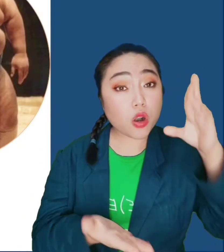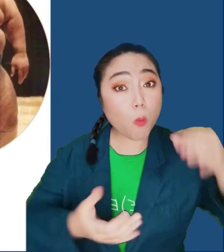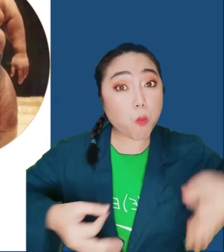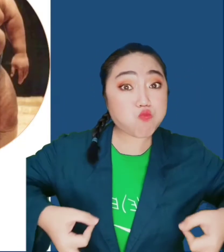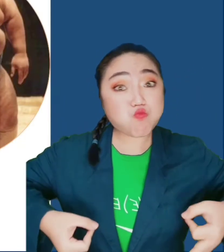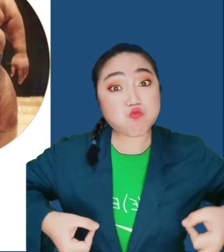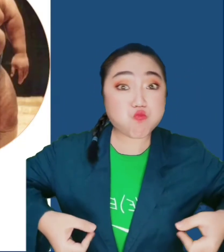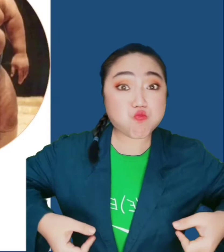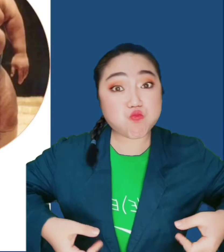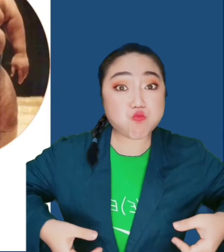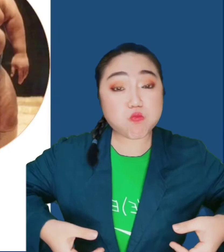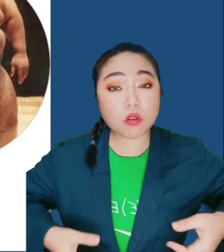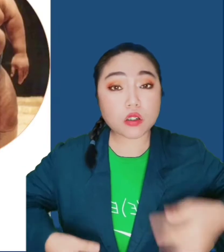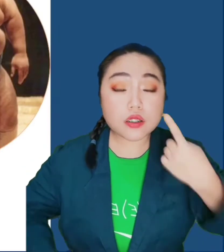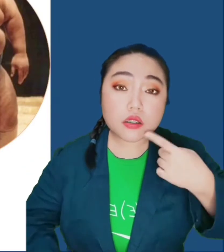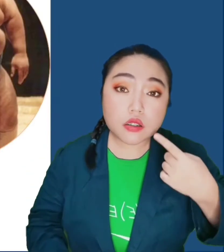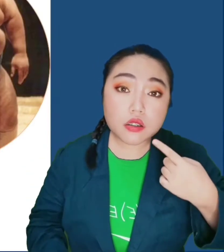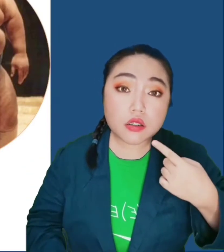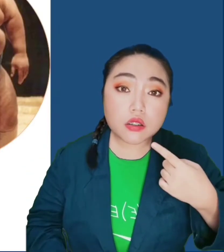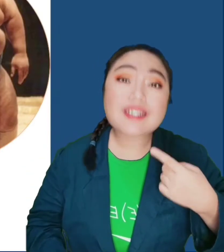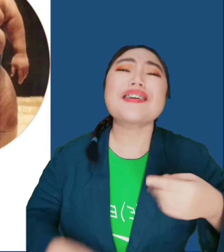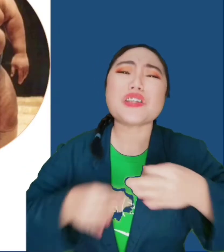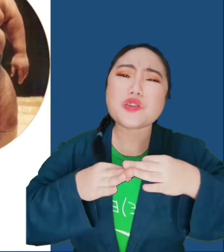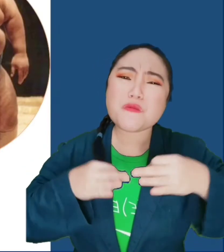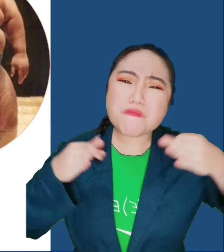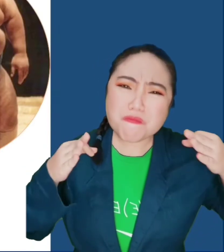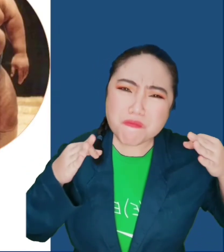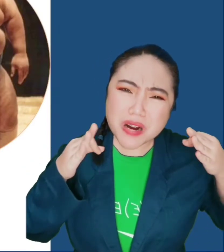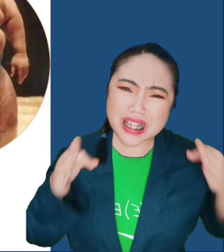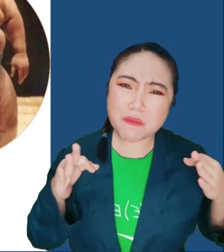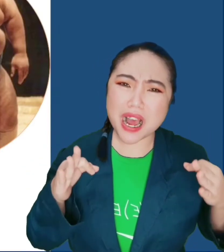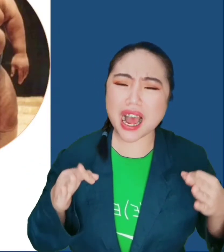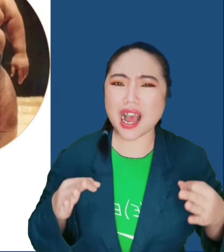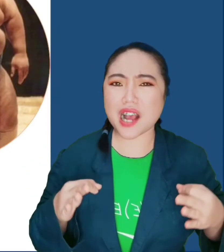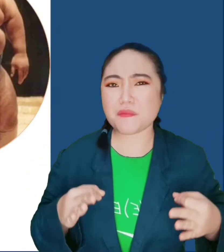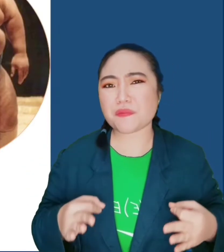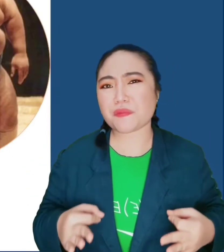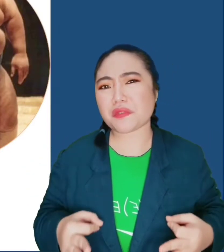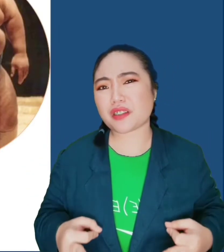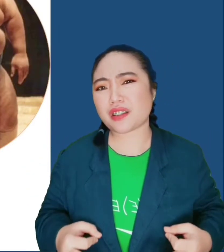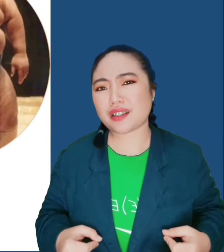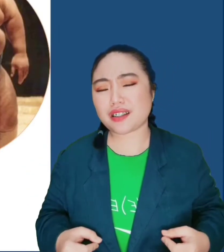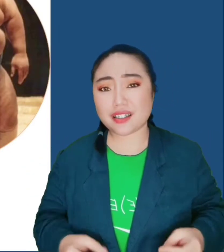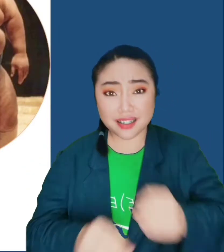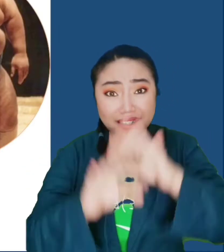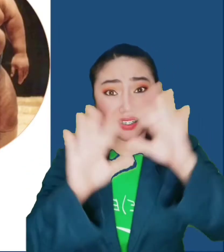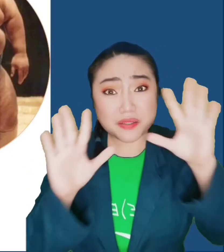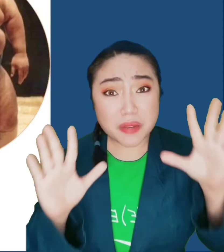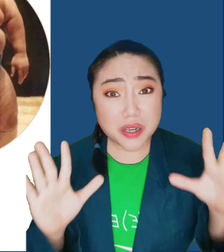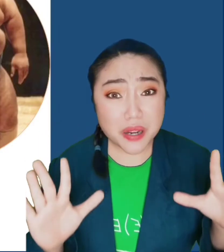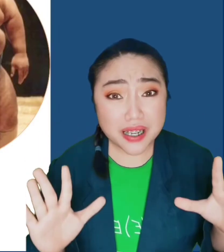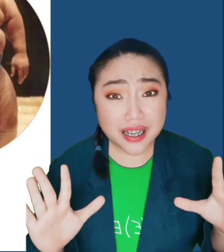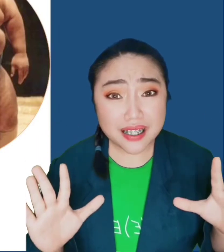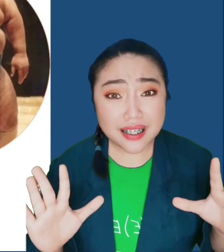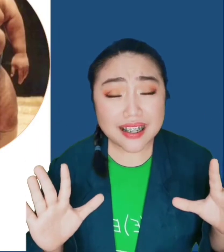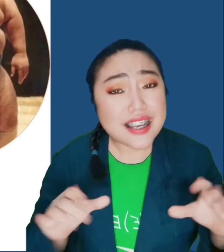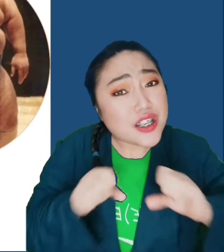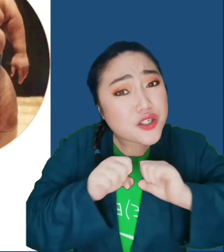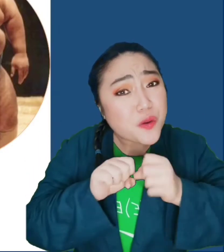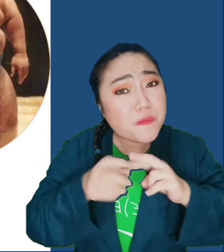The boy or the sumo? Who? Yes, the fat one, the sumo wrestler.